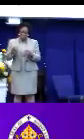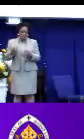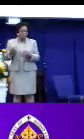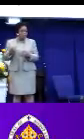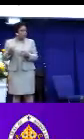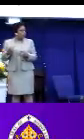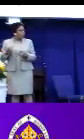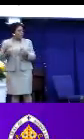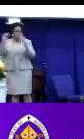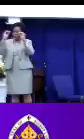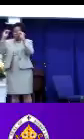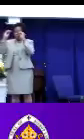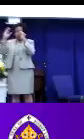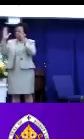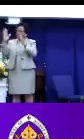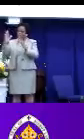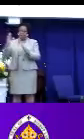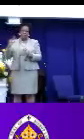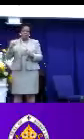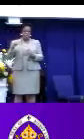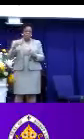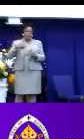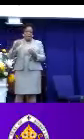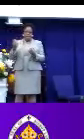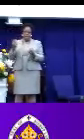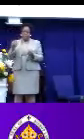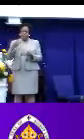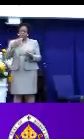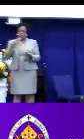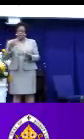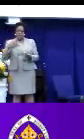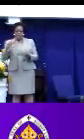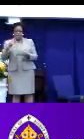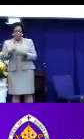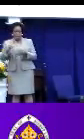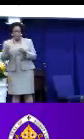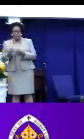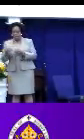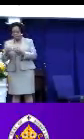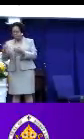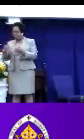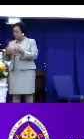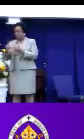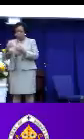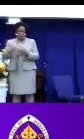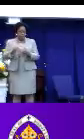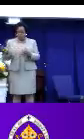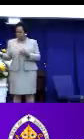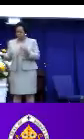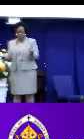Hello, somebody. That was one of the ones that I could do real well. I could count backwards, forwards, and sideways. All